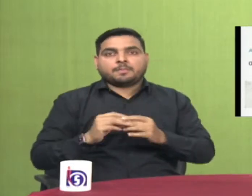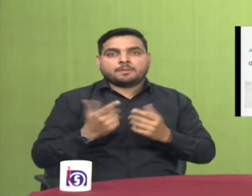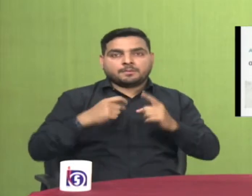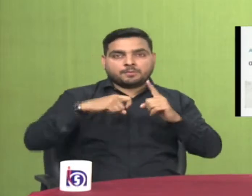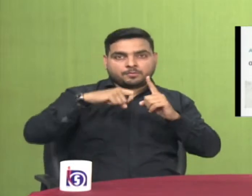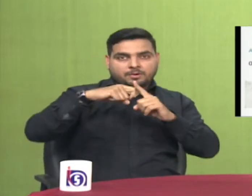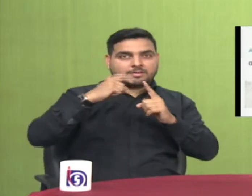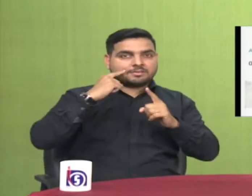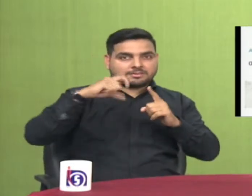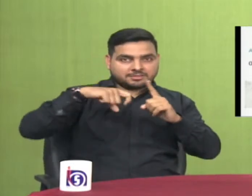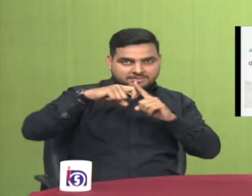months.